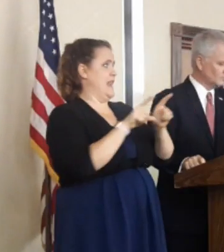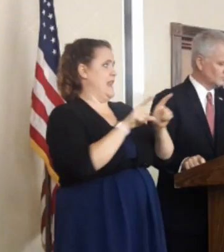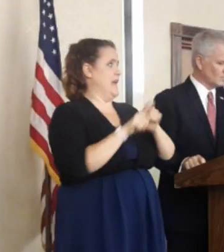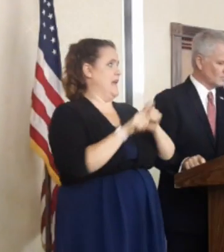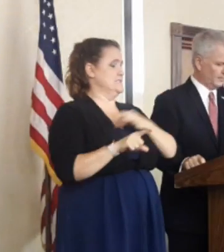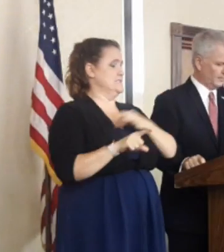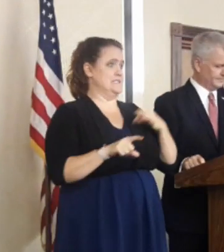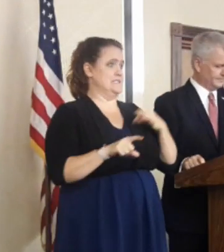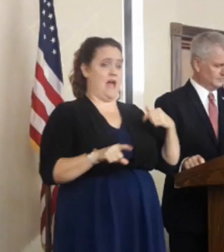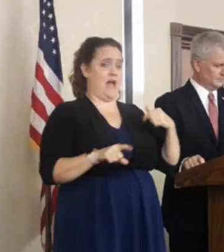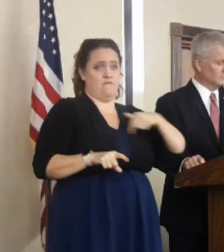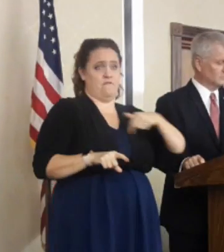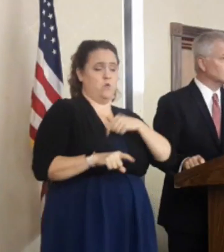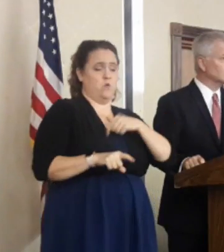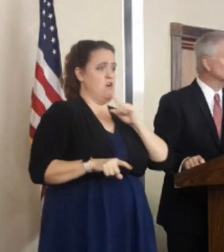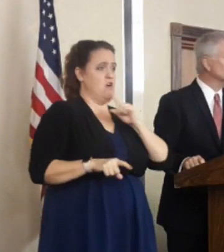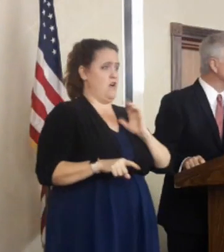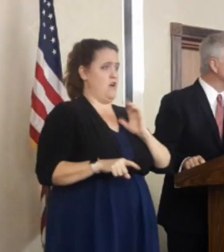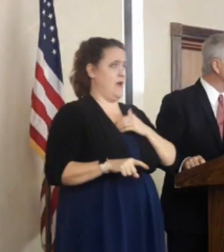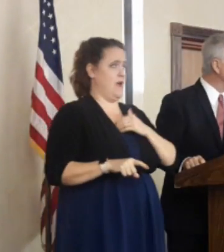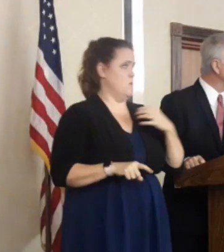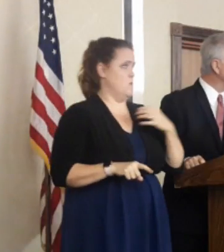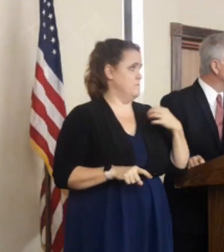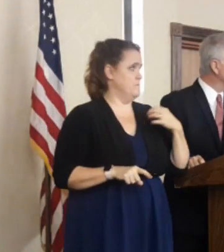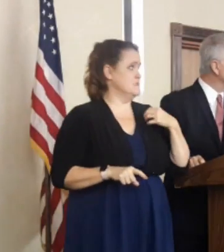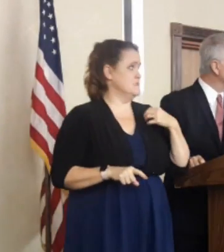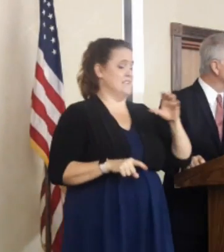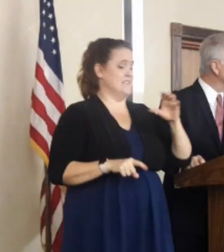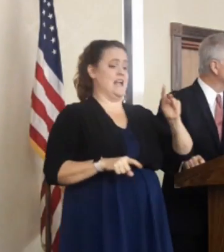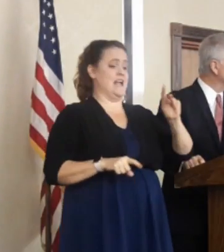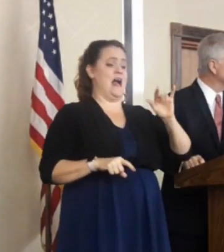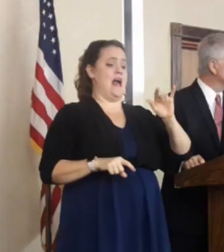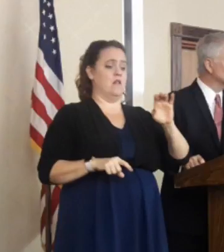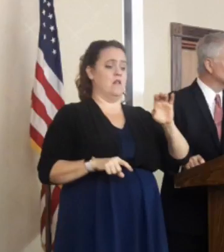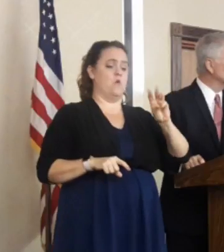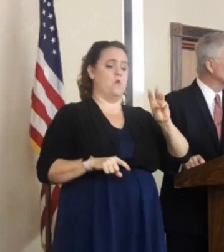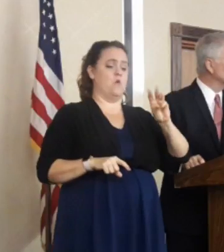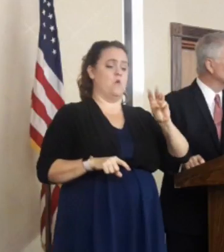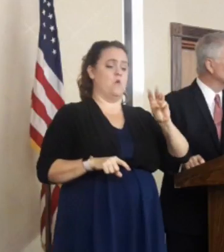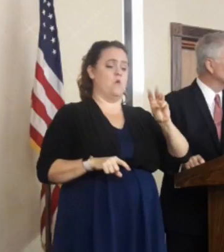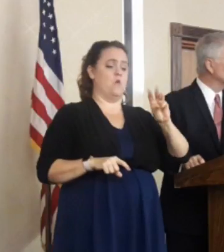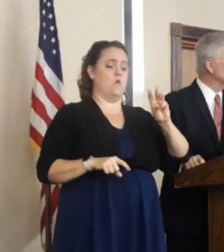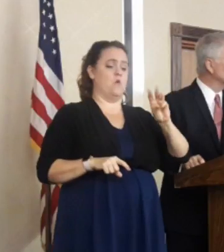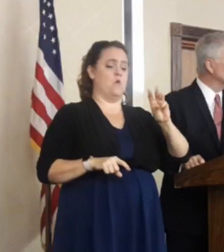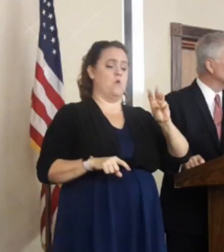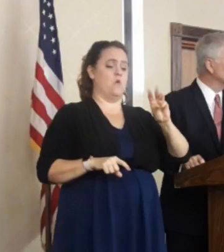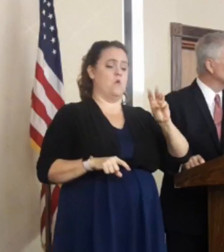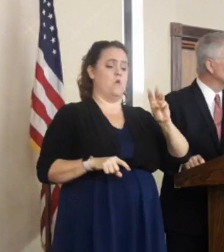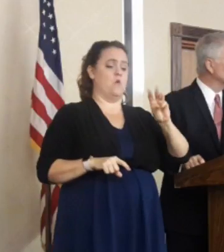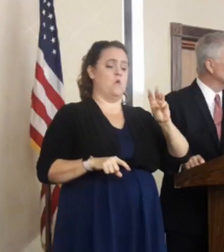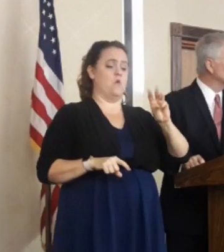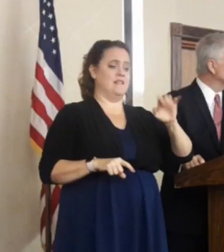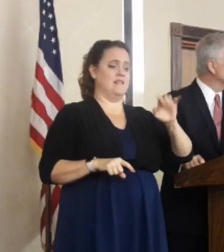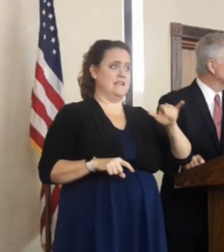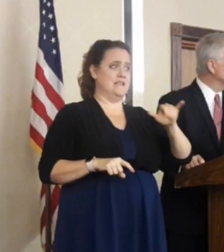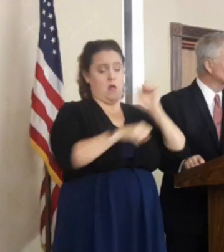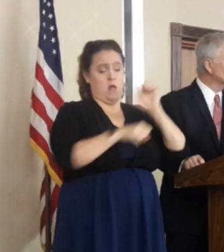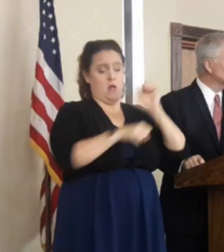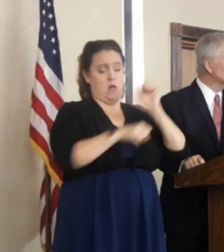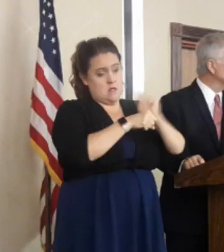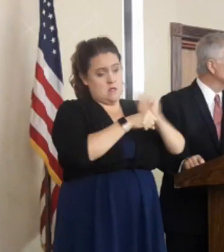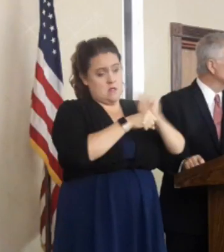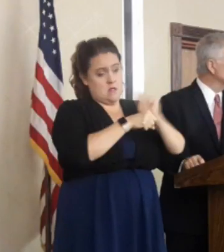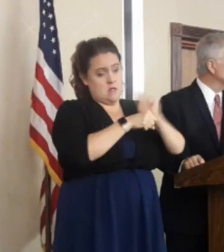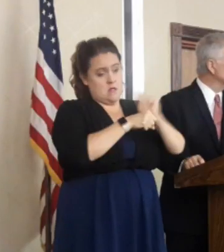since Kyle Wadley is a workhorse who will just work himself to death, as you can see, and since it's his